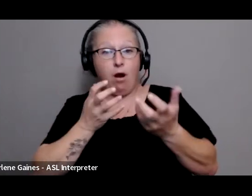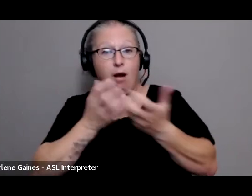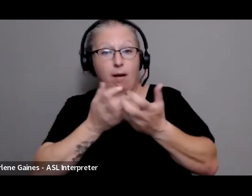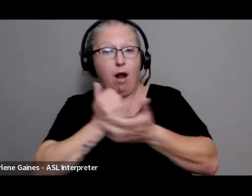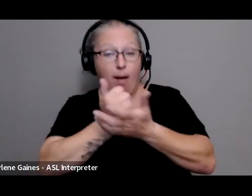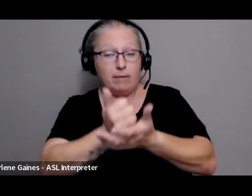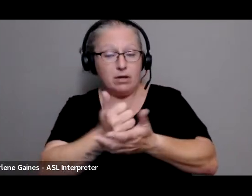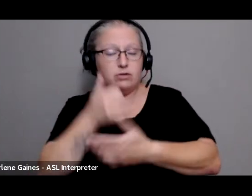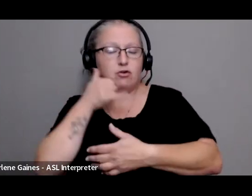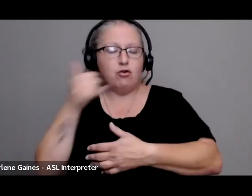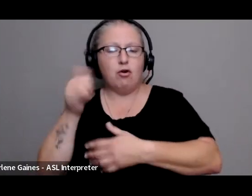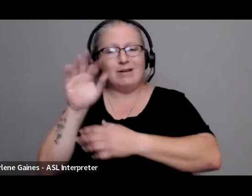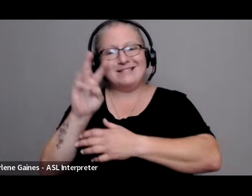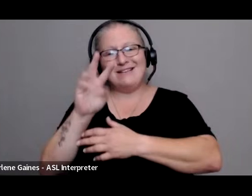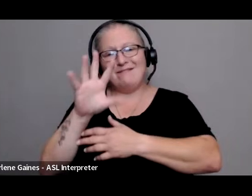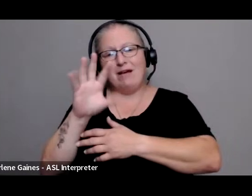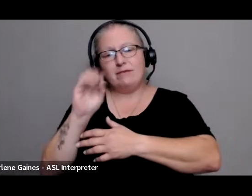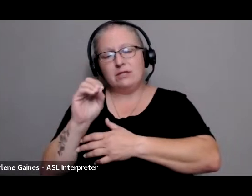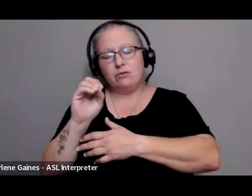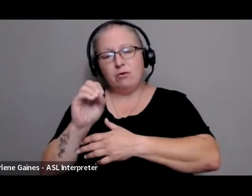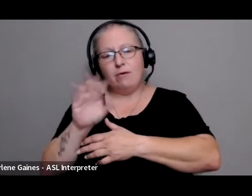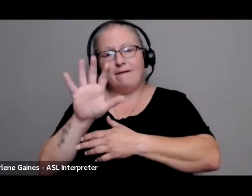calling